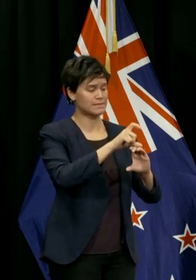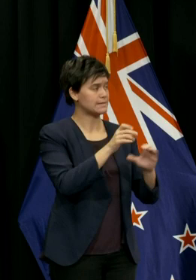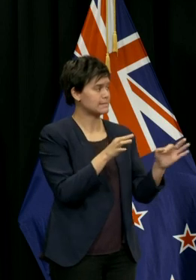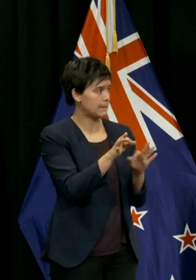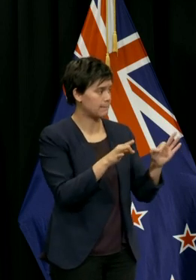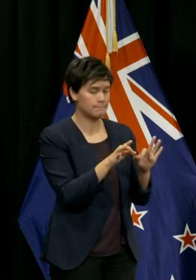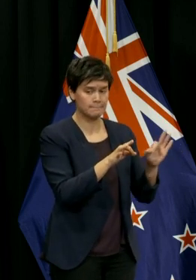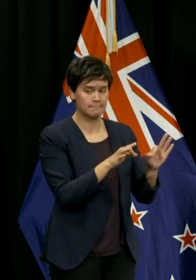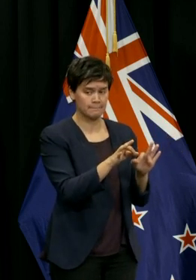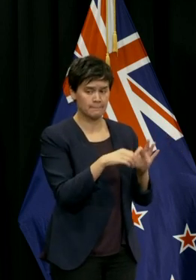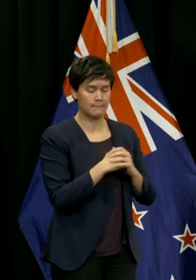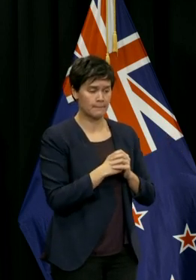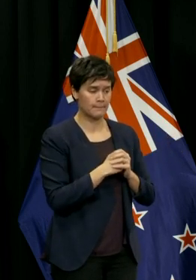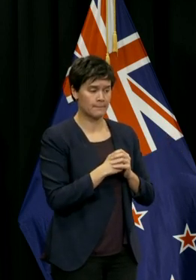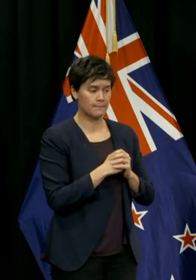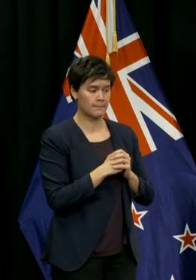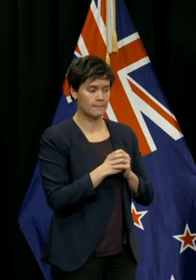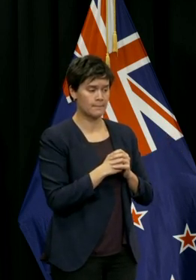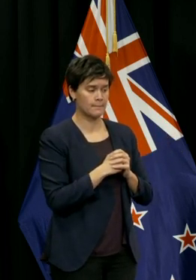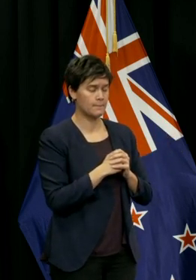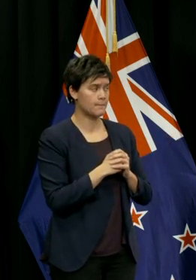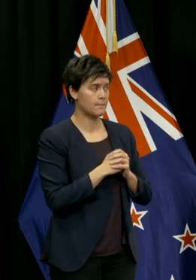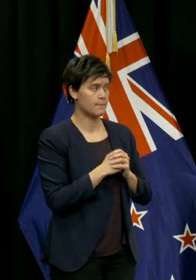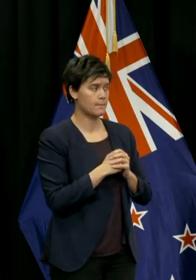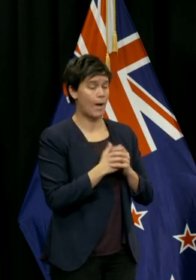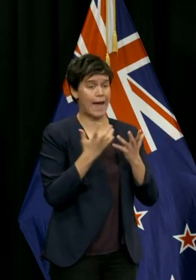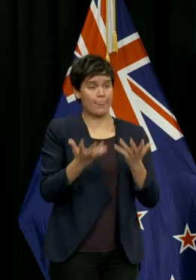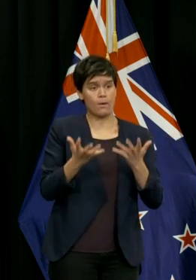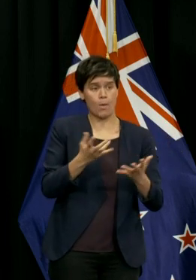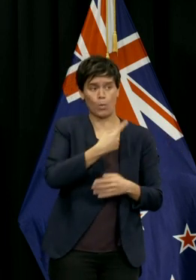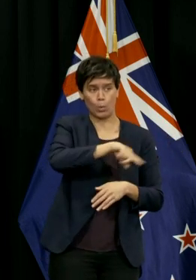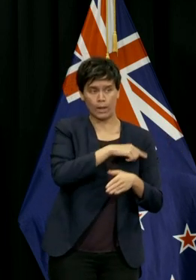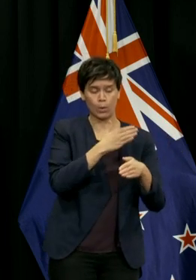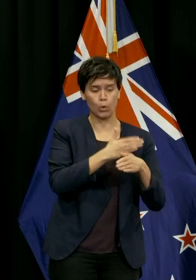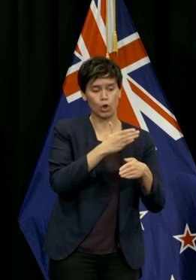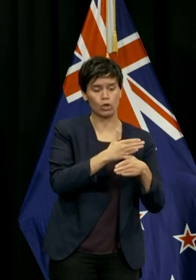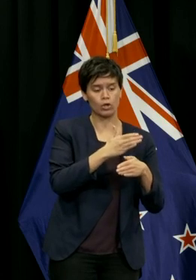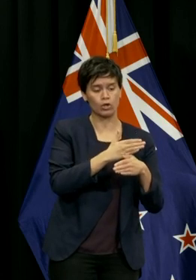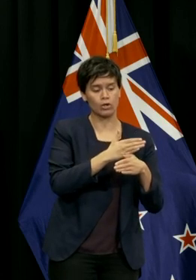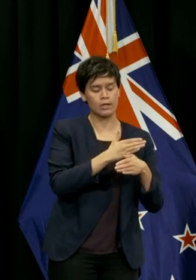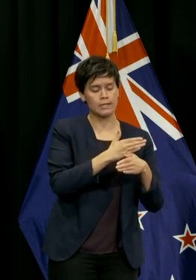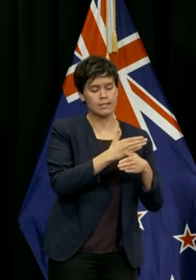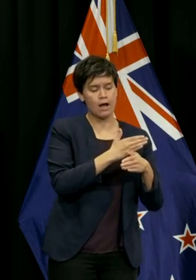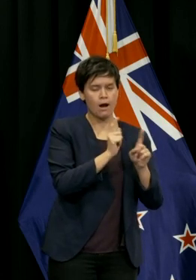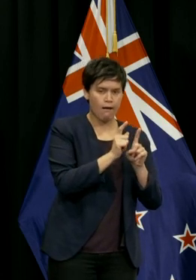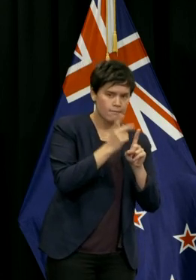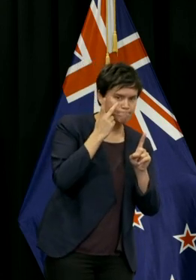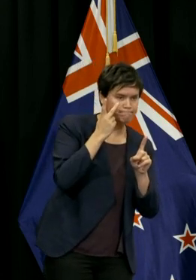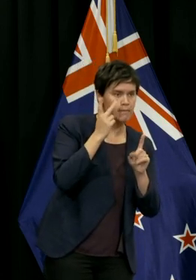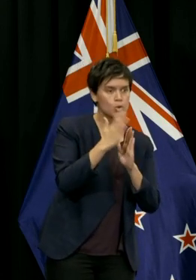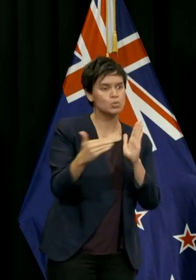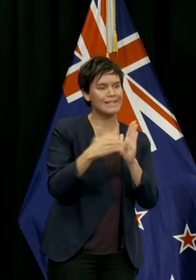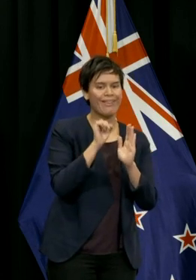Well, the piece of work that we're doing at the moment is looking at what does our support for New Zealanders' income look like in the future.